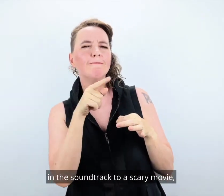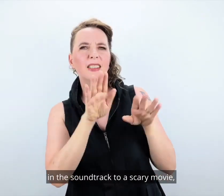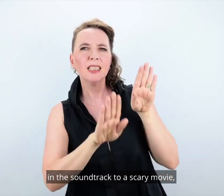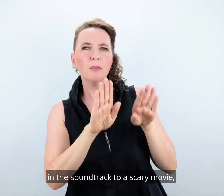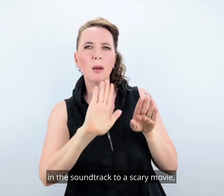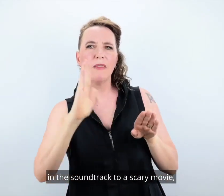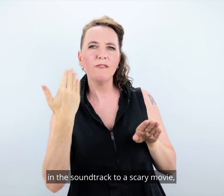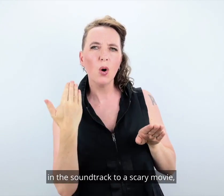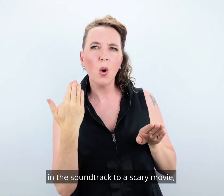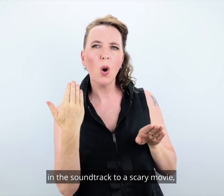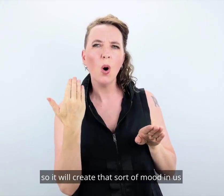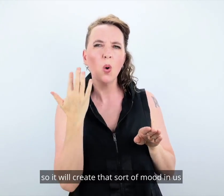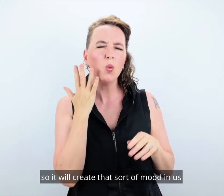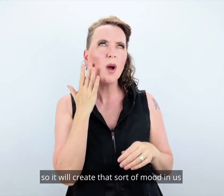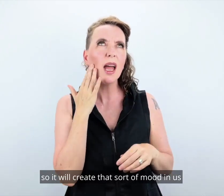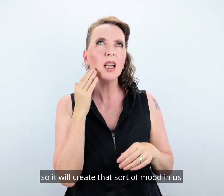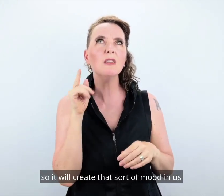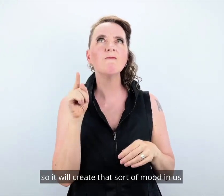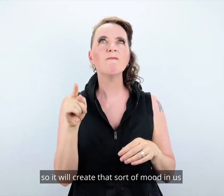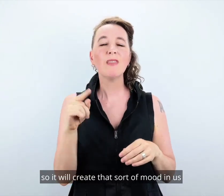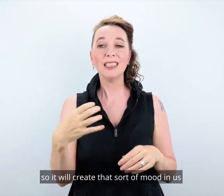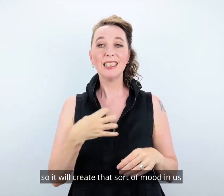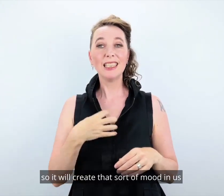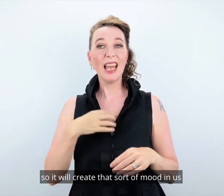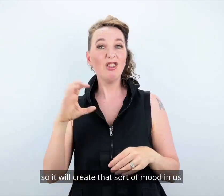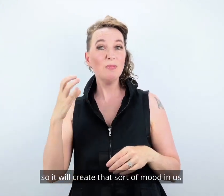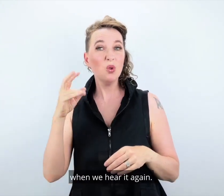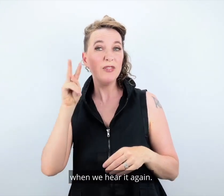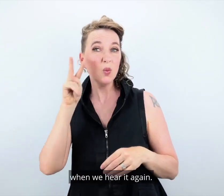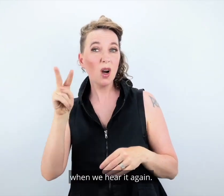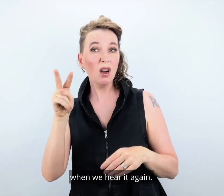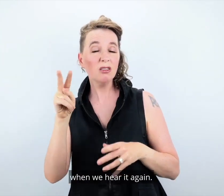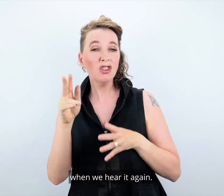scary movie, so it will create that sort of mood in us when we hear it again.